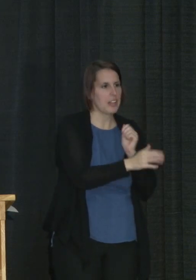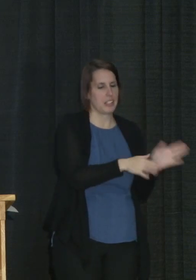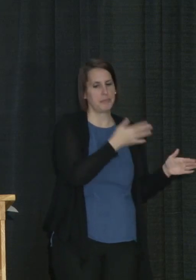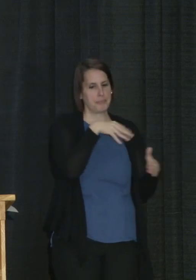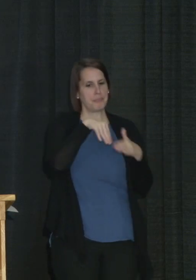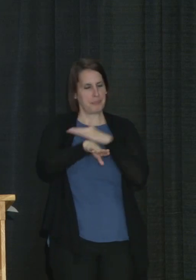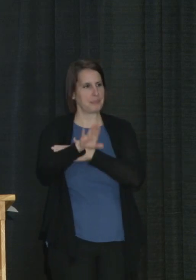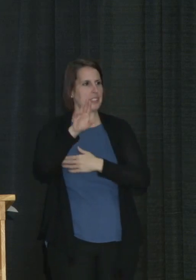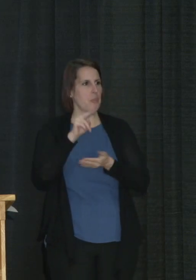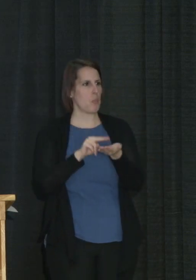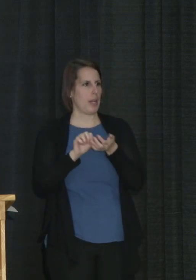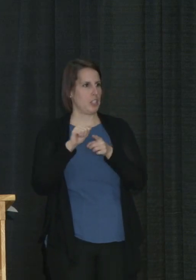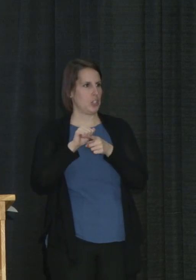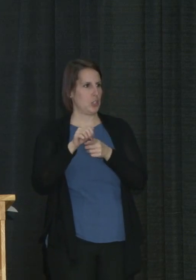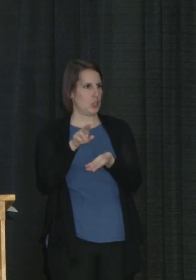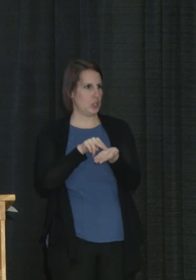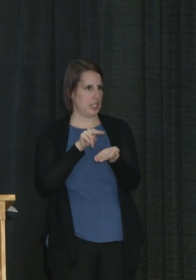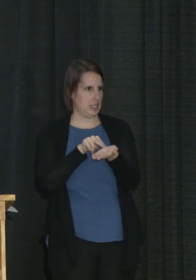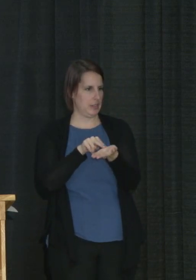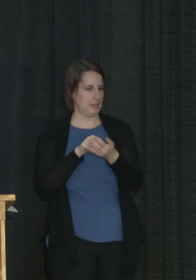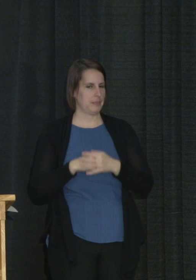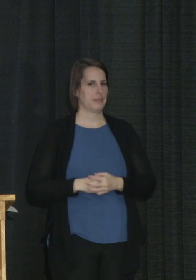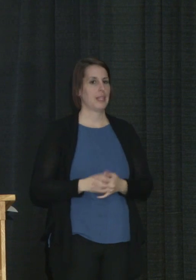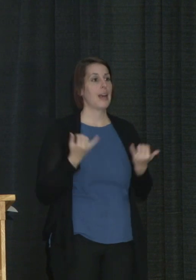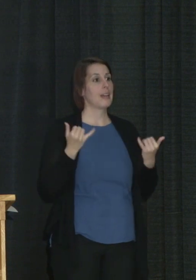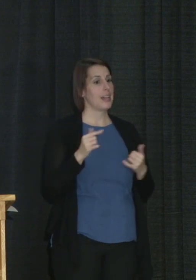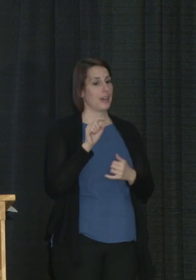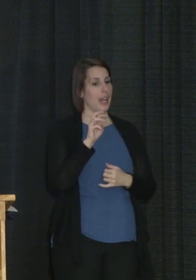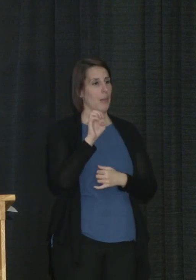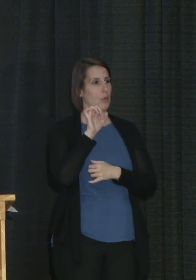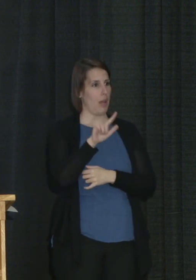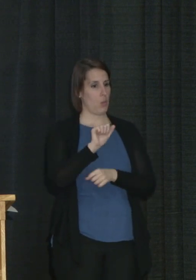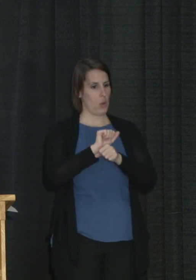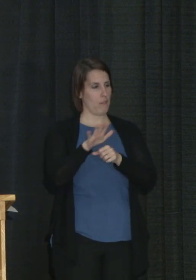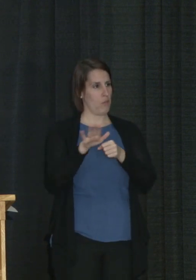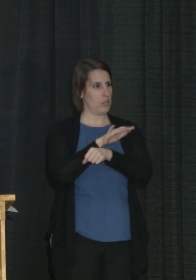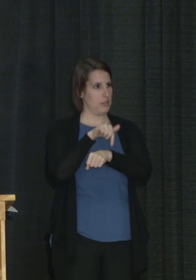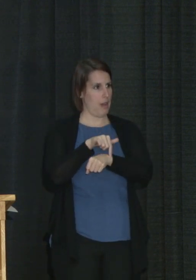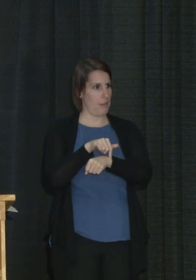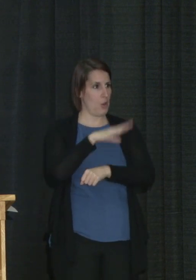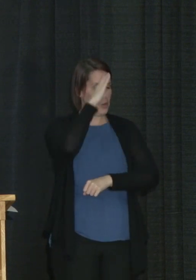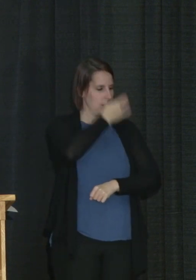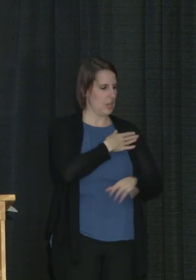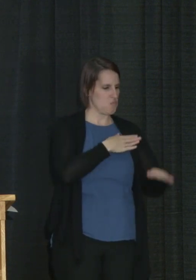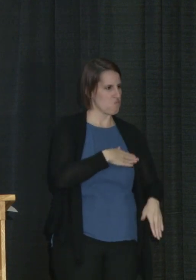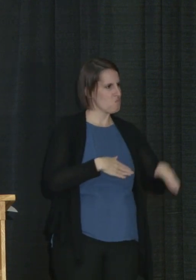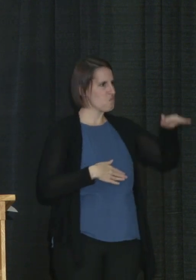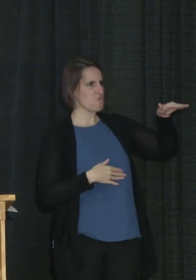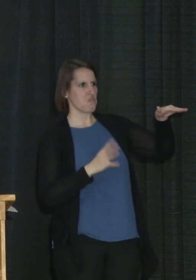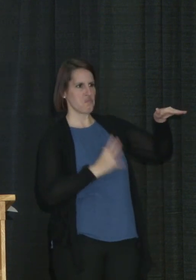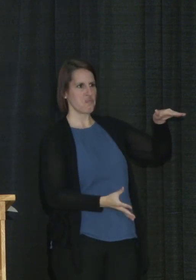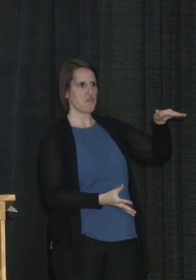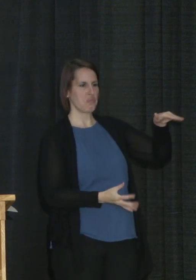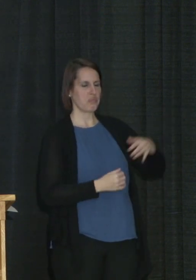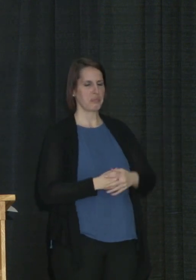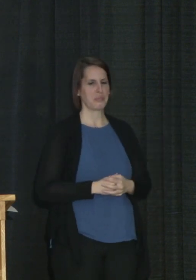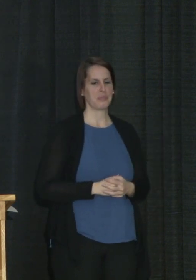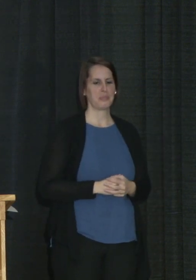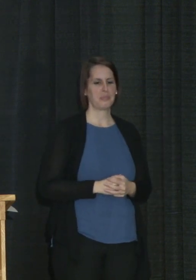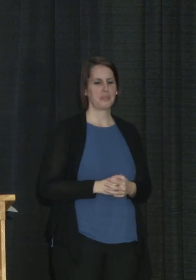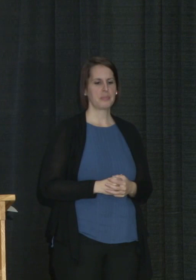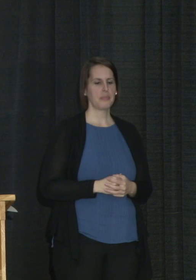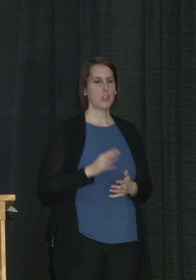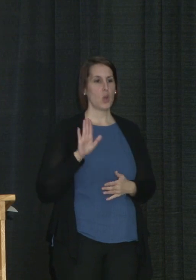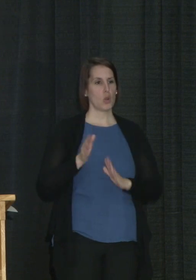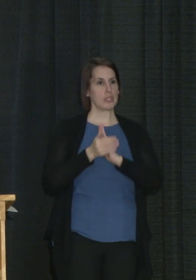Now her baby boy is thriving, and Gabrielle is working full-time in a dialysis unit. Her advanced skills provide people with the medical